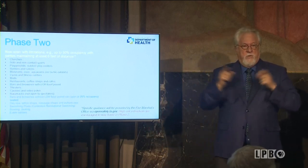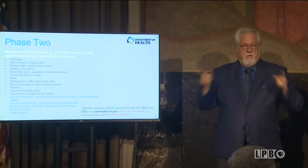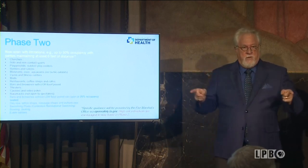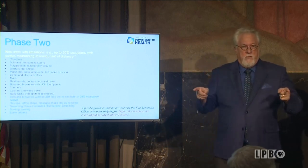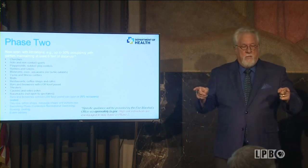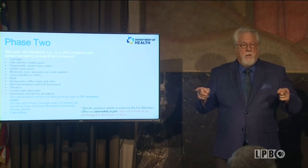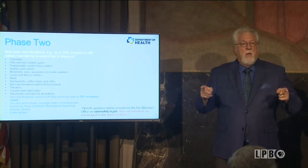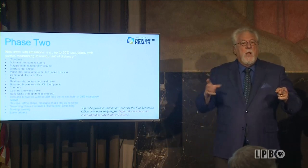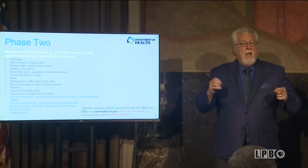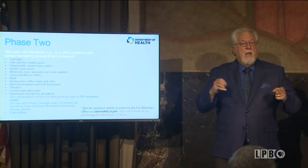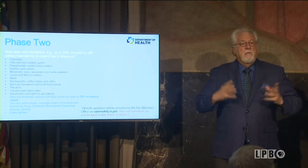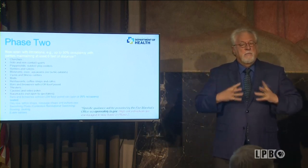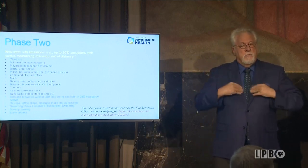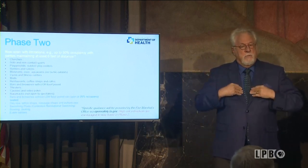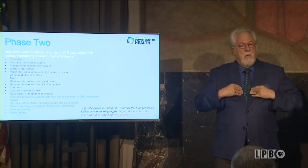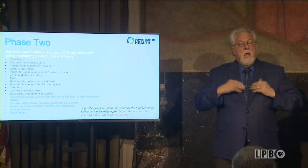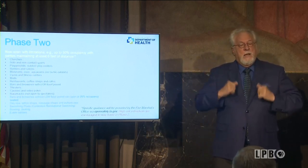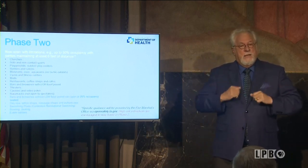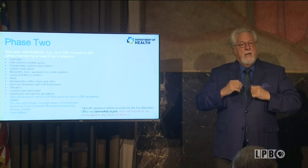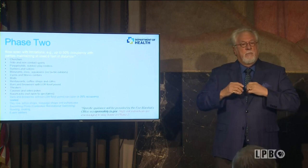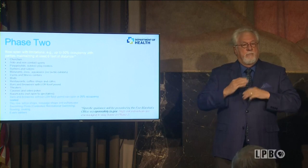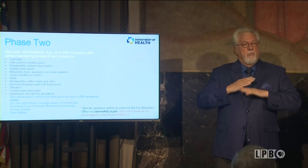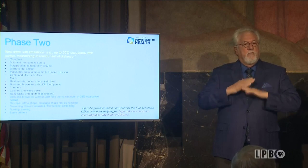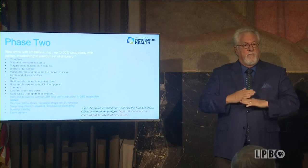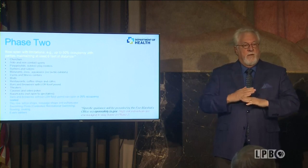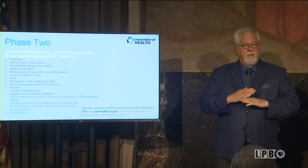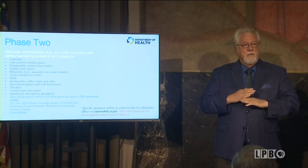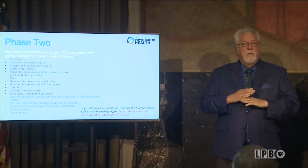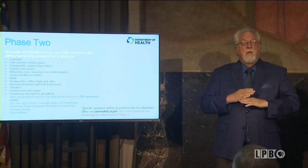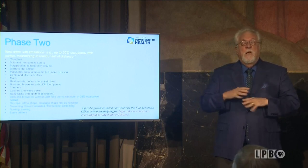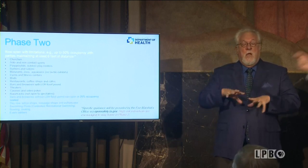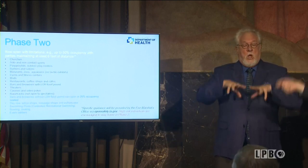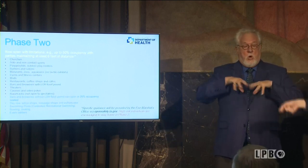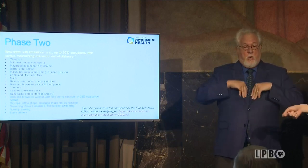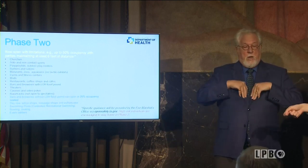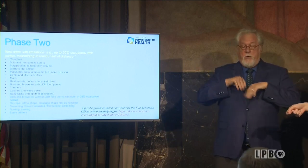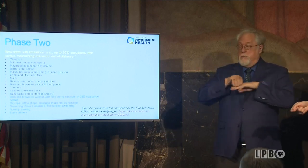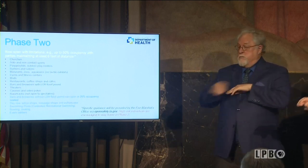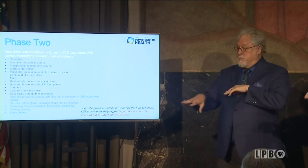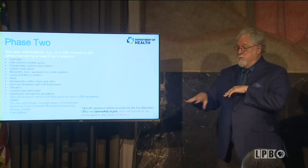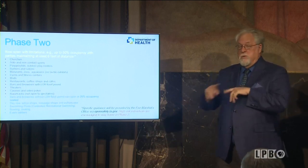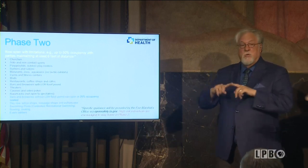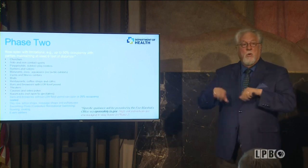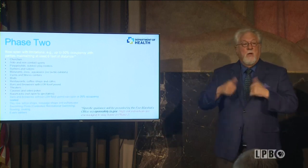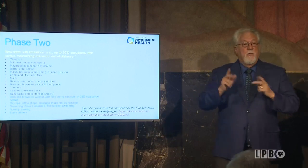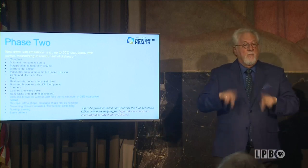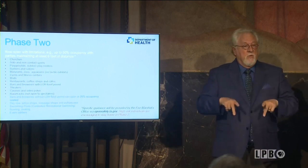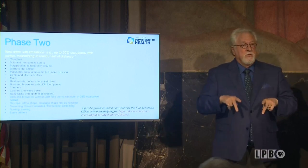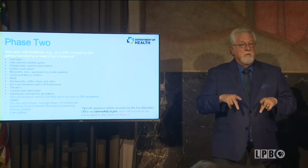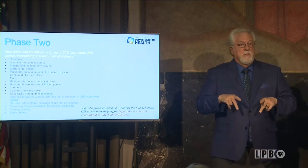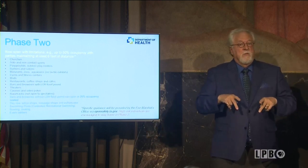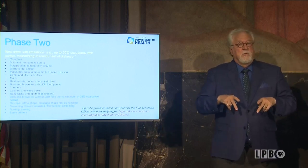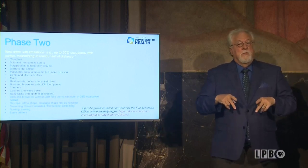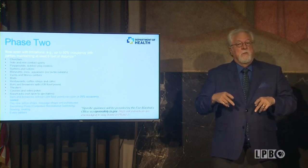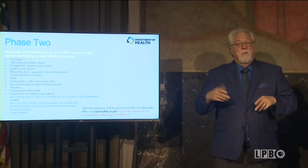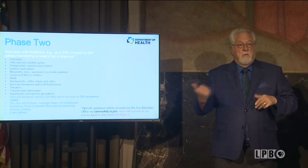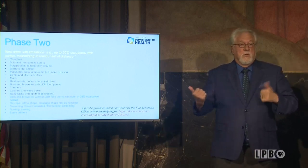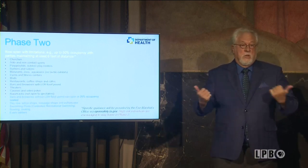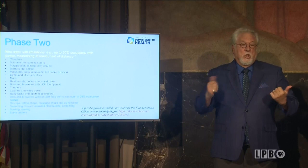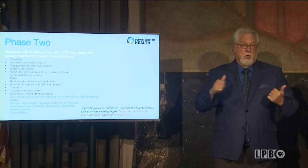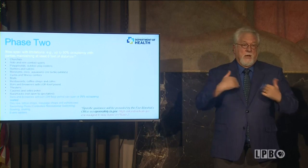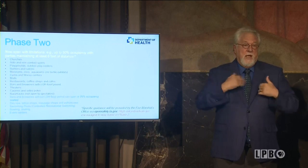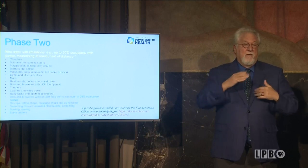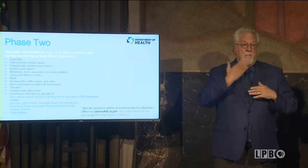much on board that you could present a risk of acquiring COVID-19 and transmitting it to somebody who themselves could have a really bad